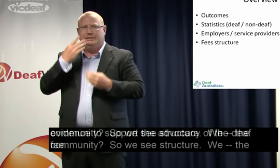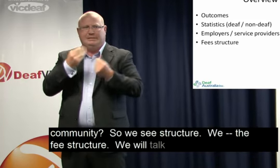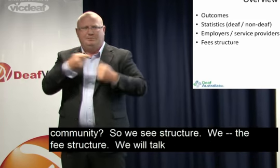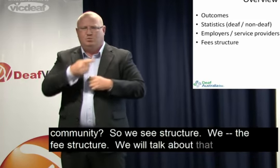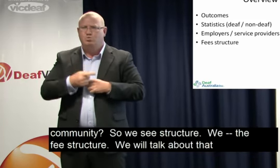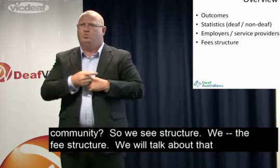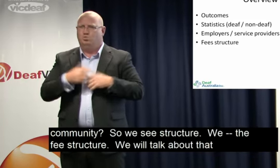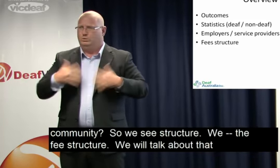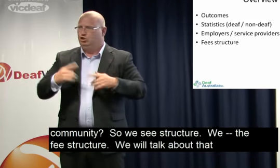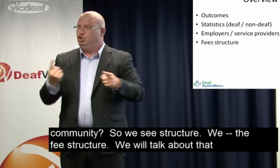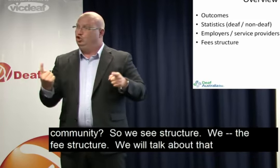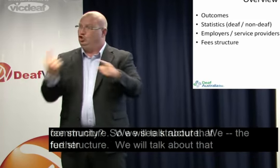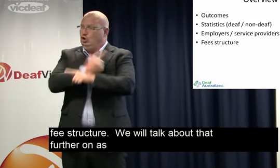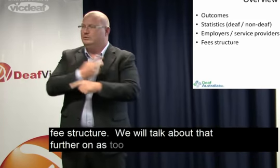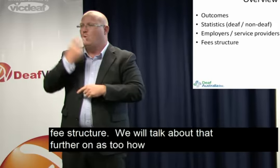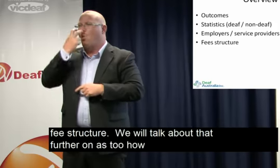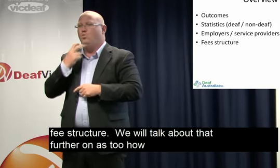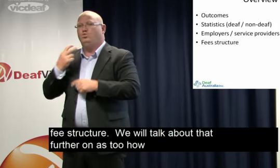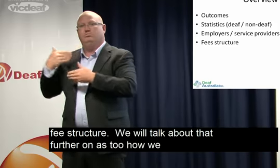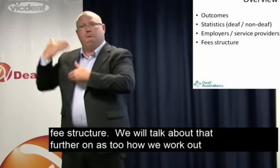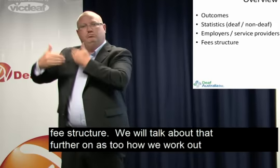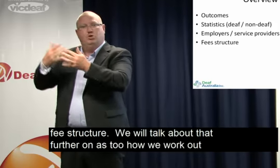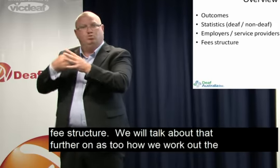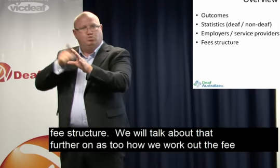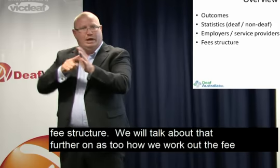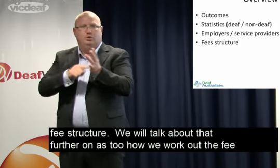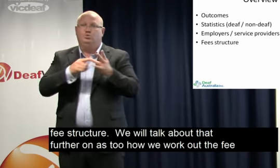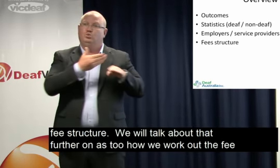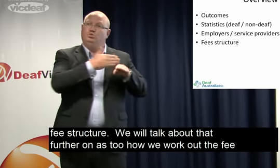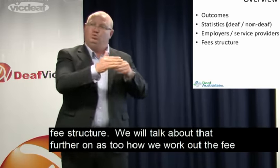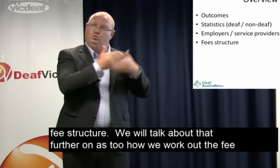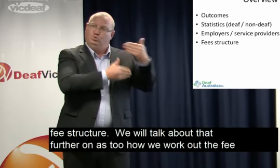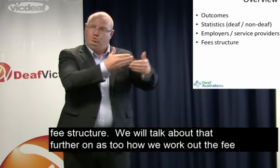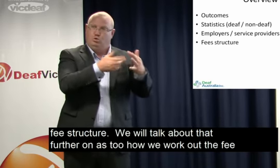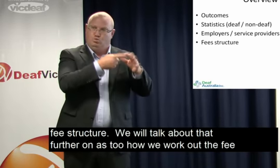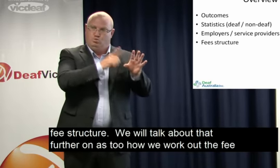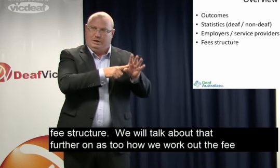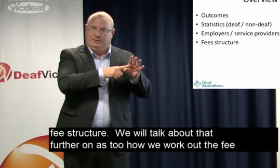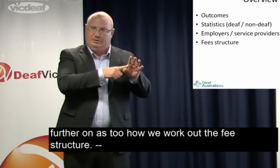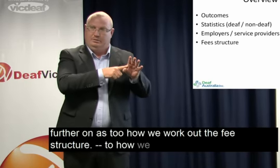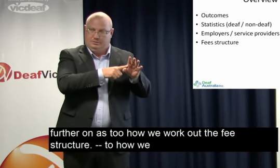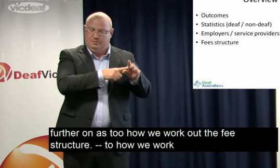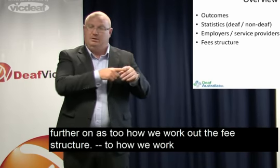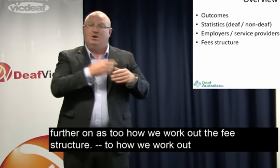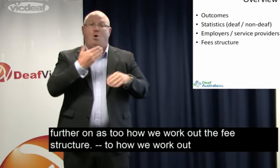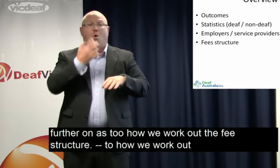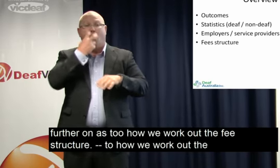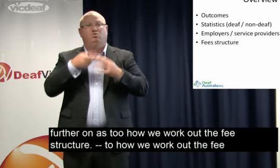structure. And some people consider it a large change compared to the traditional way of doing things and the new way